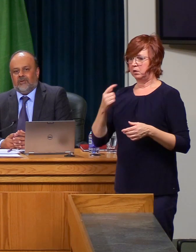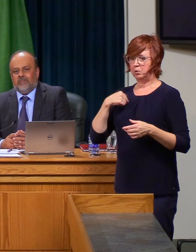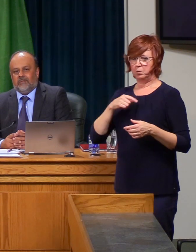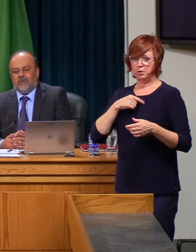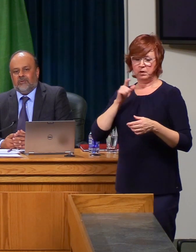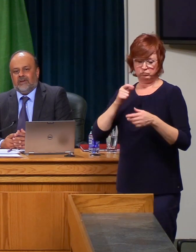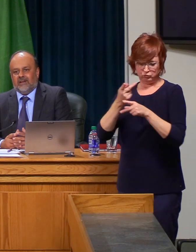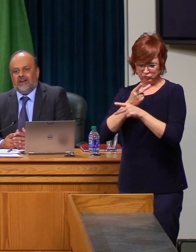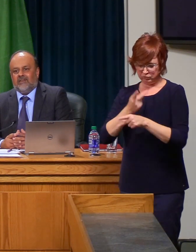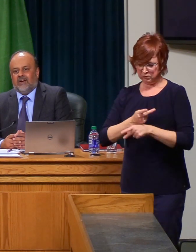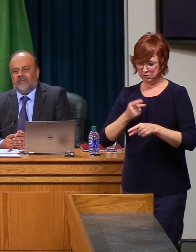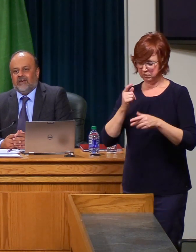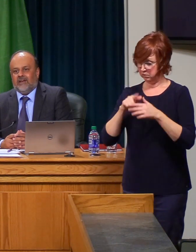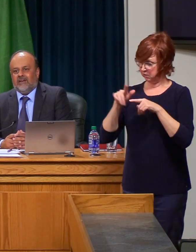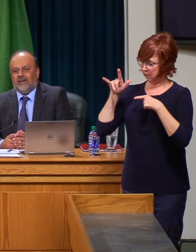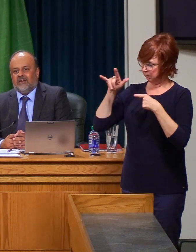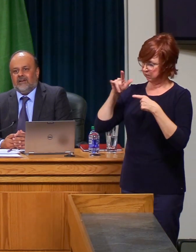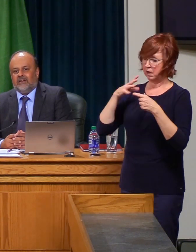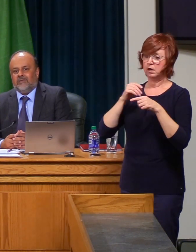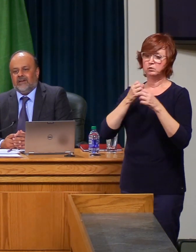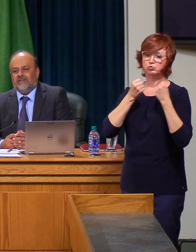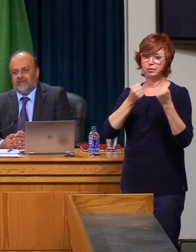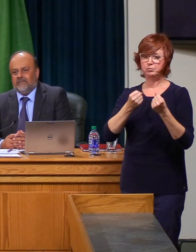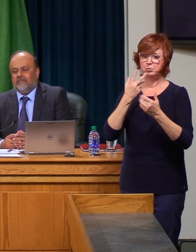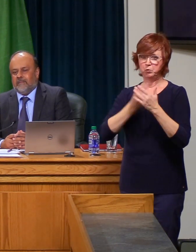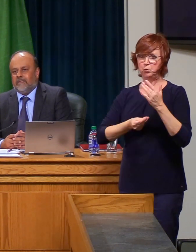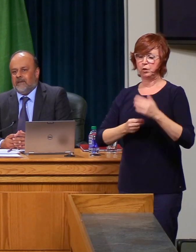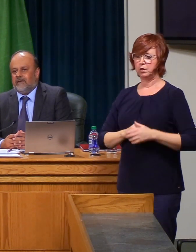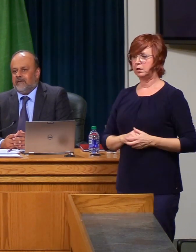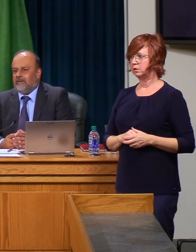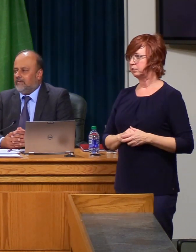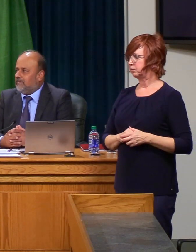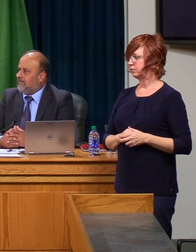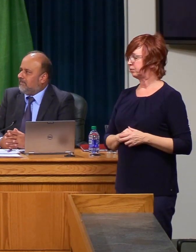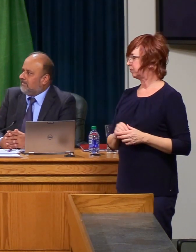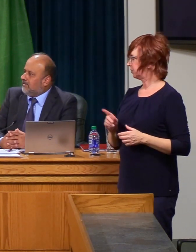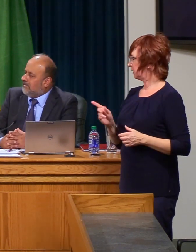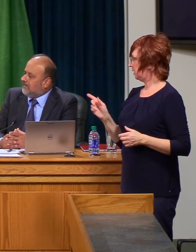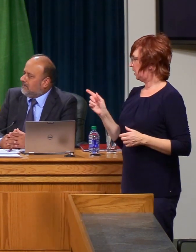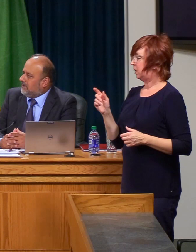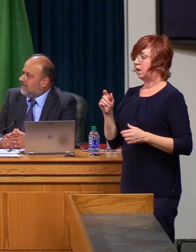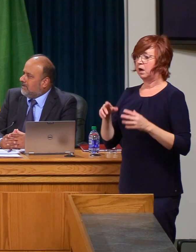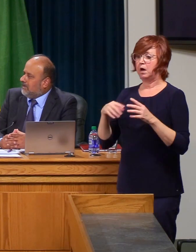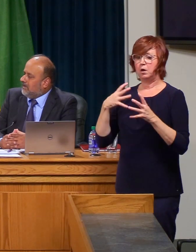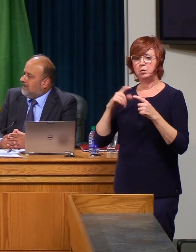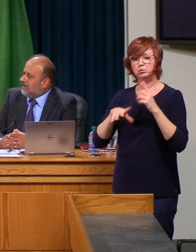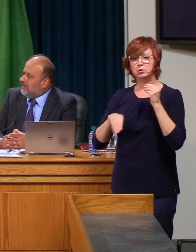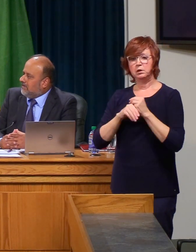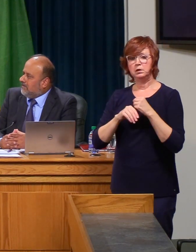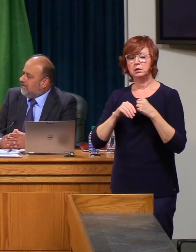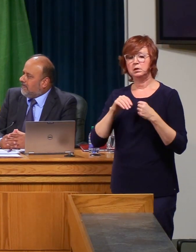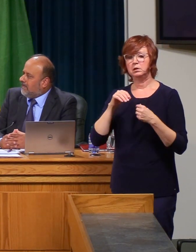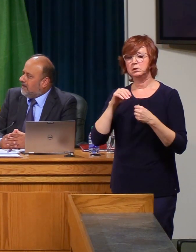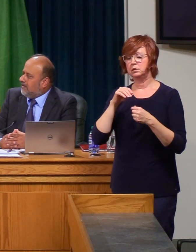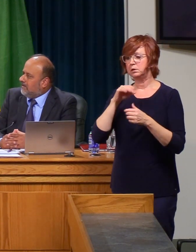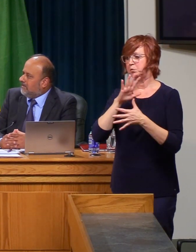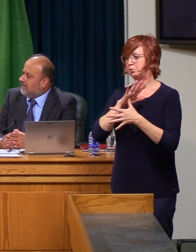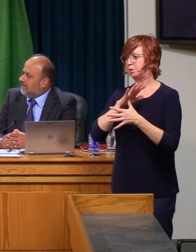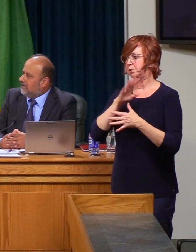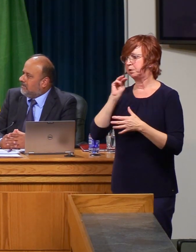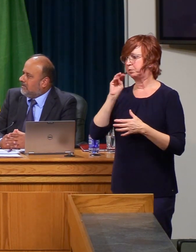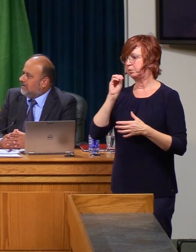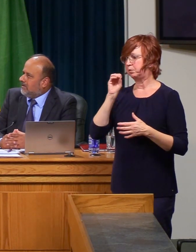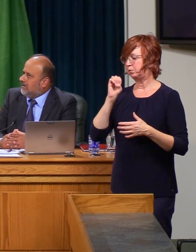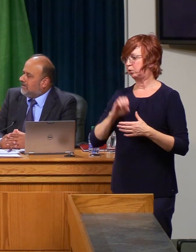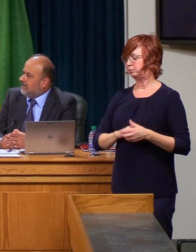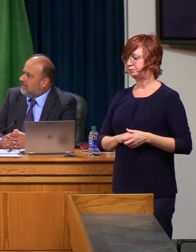both for people who were in aircraft and otherwise. Adriana? I would just, if I could add to that, on that question with people returning